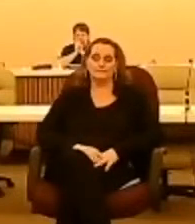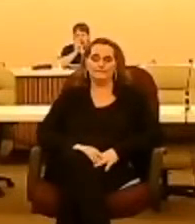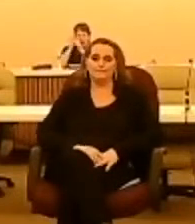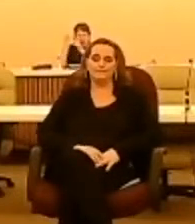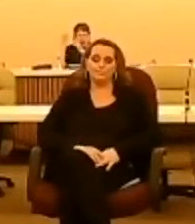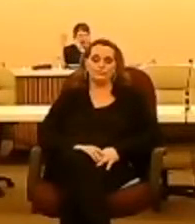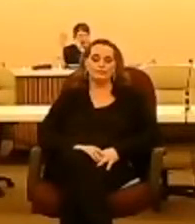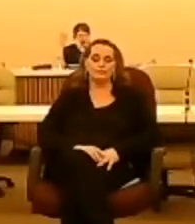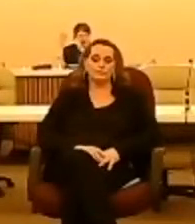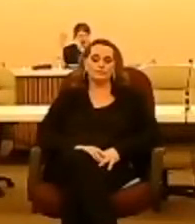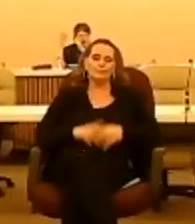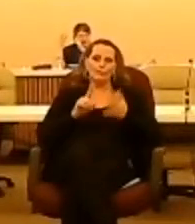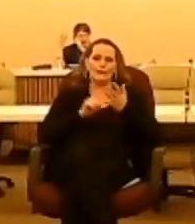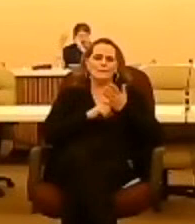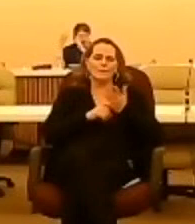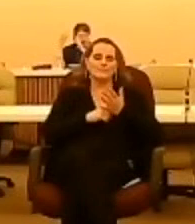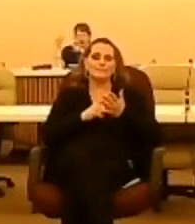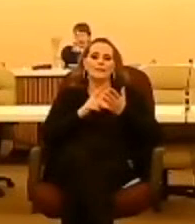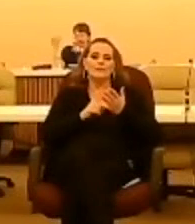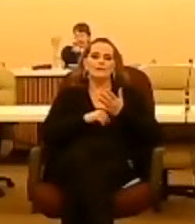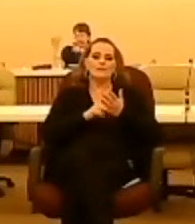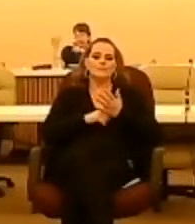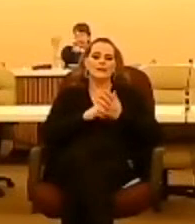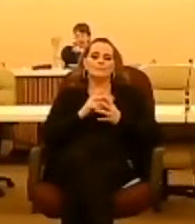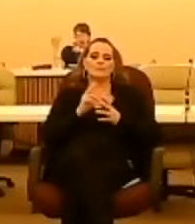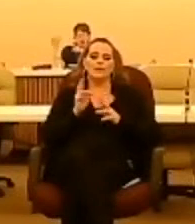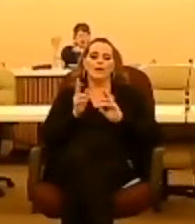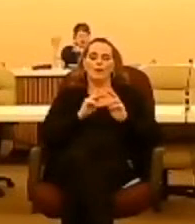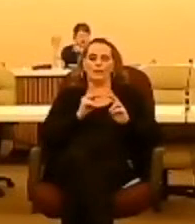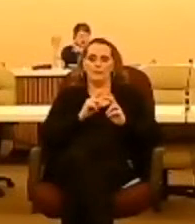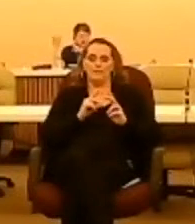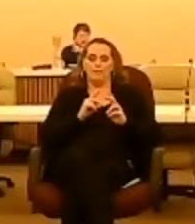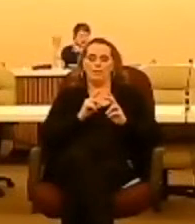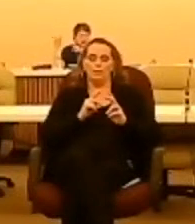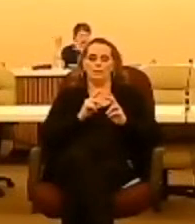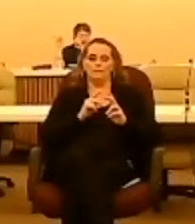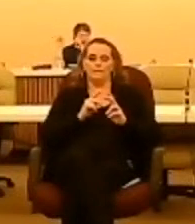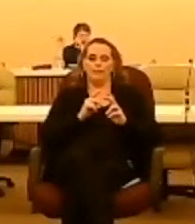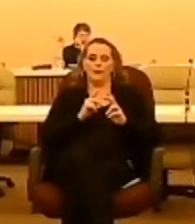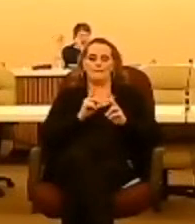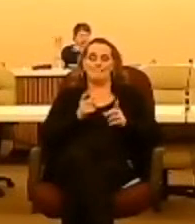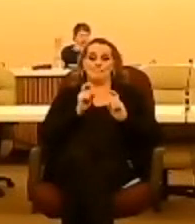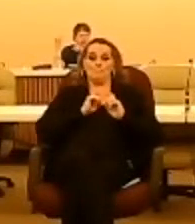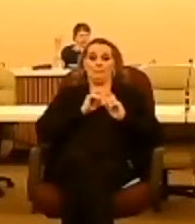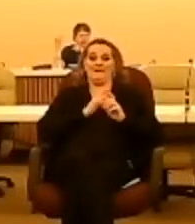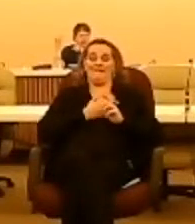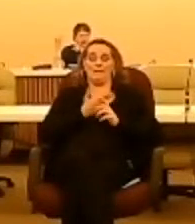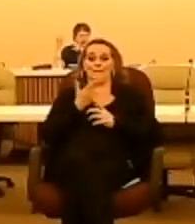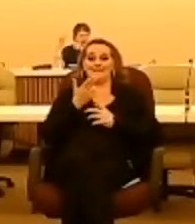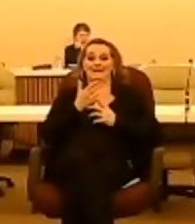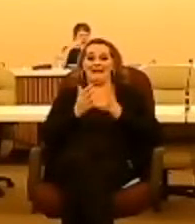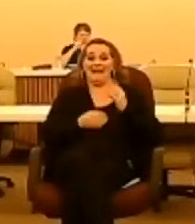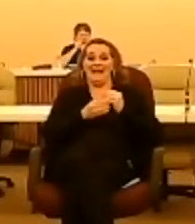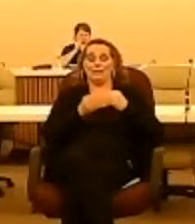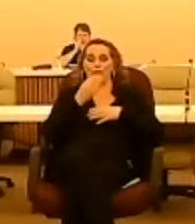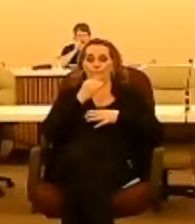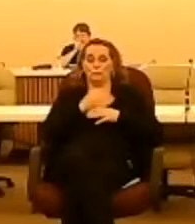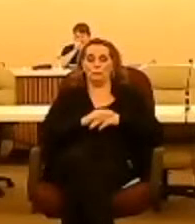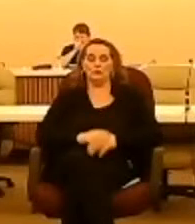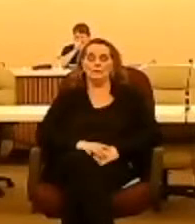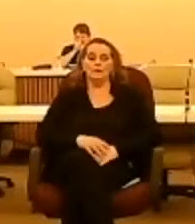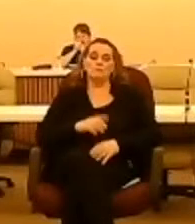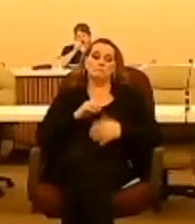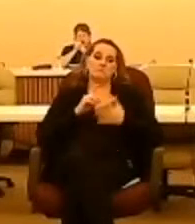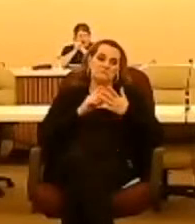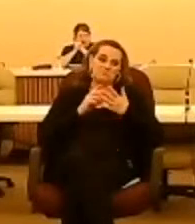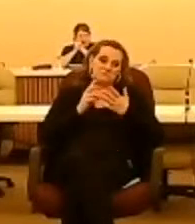to, because sometimes the folks providing the food give us extra food and sometimes there are people who no-show. If